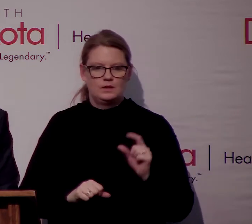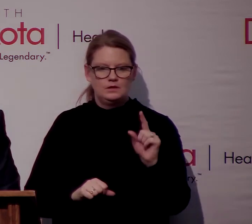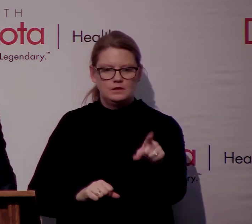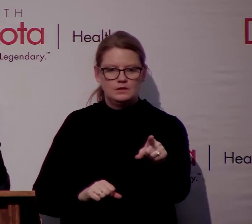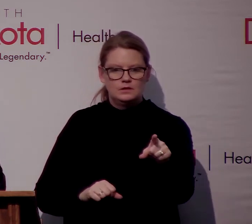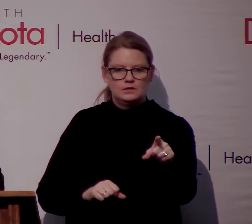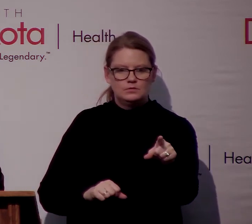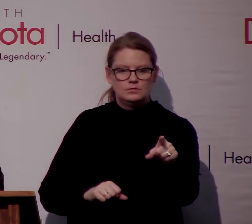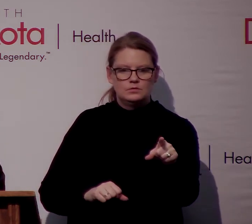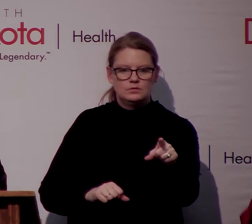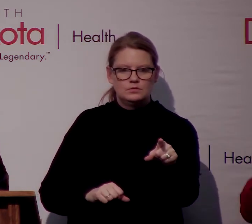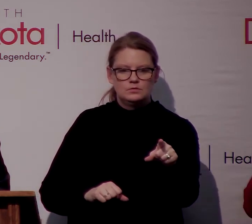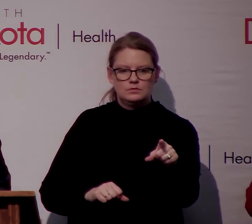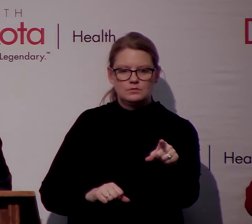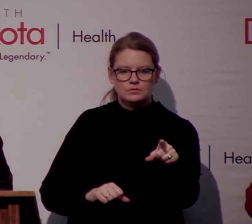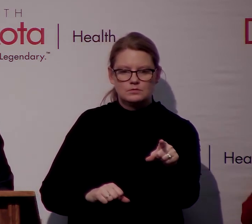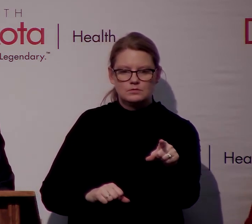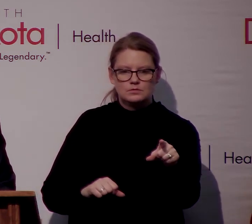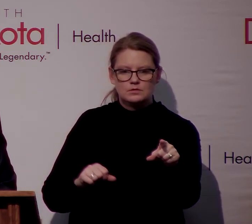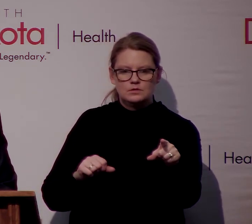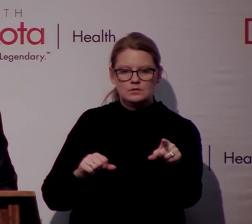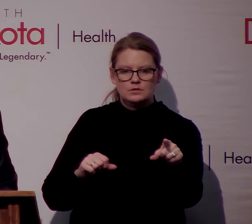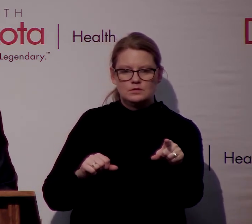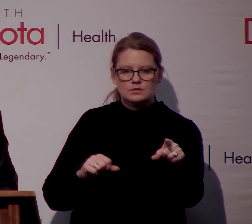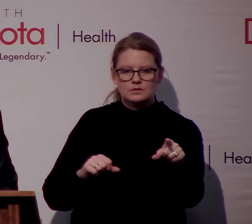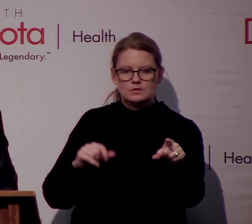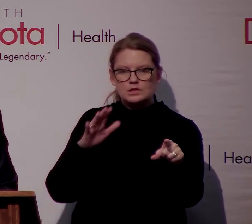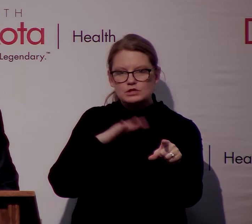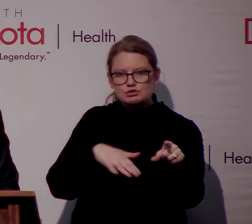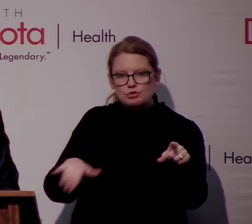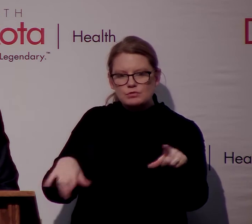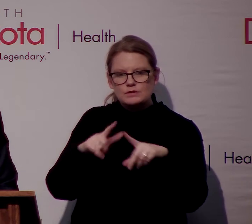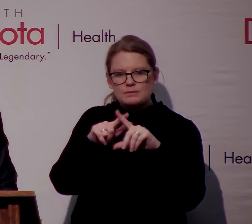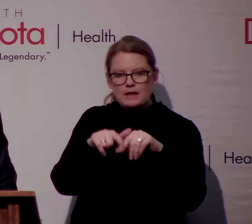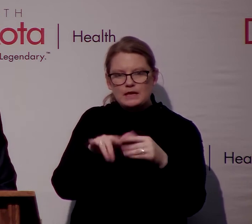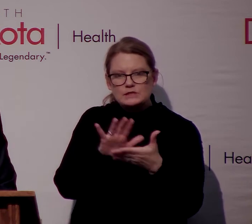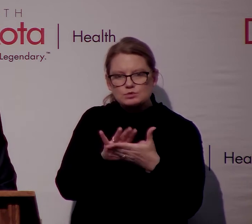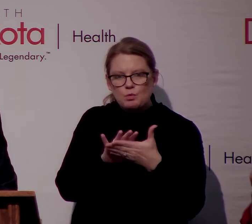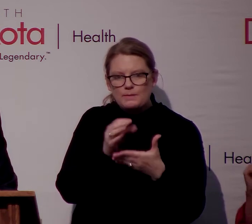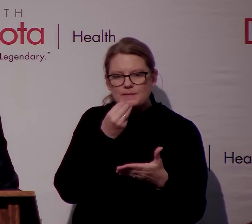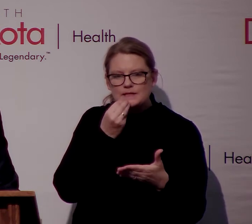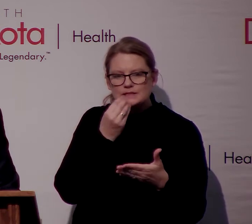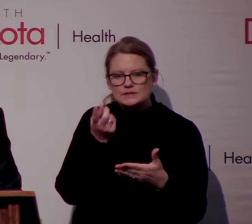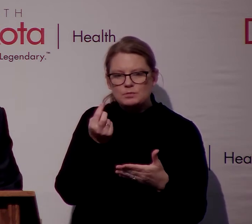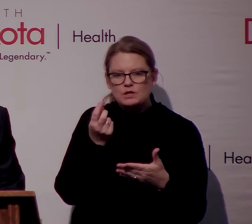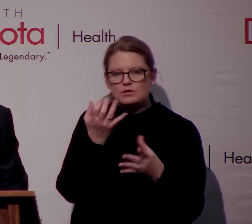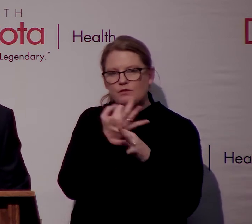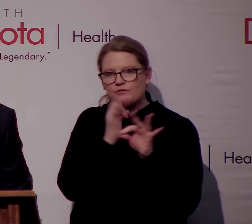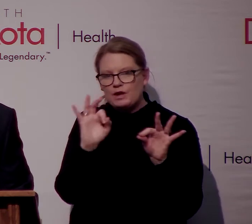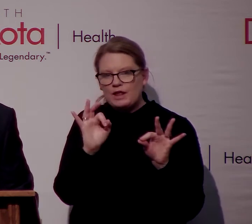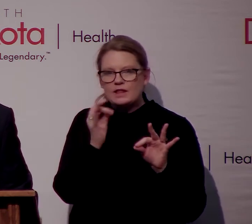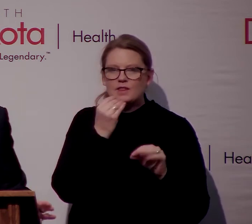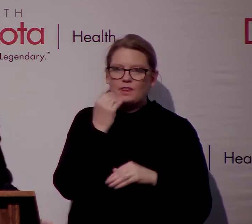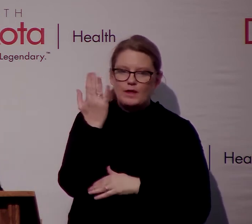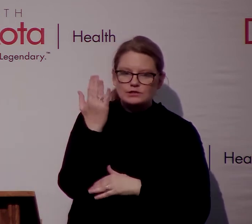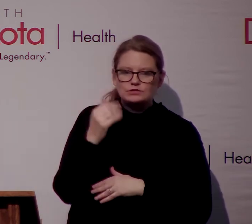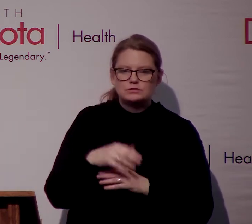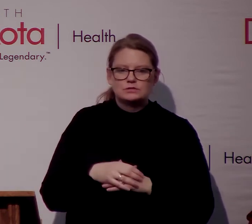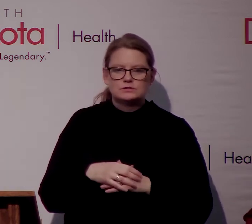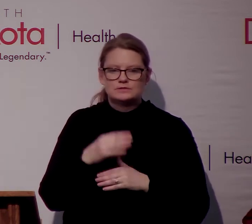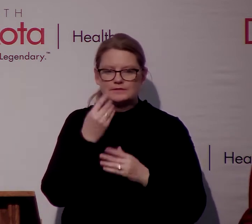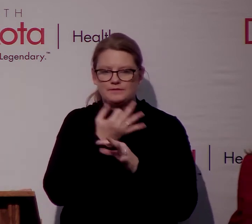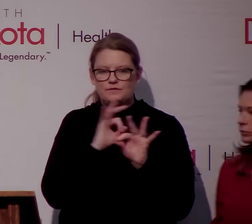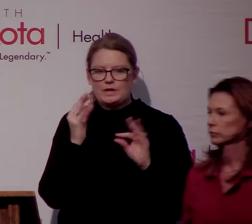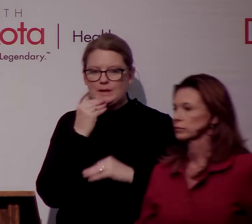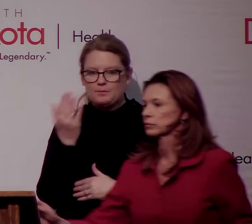What are you guys going to do about the children who depend on school meals? Free lunch, free